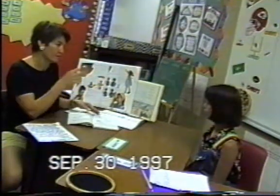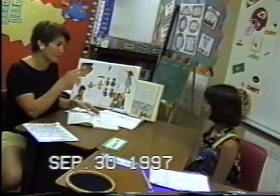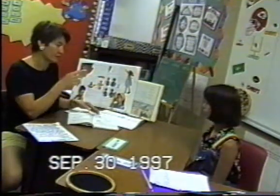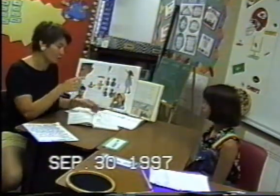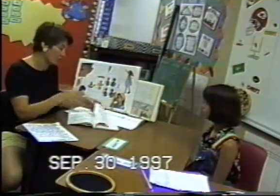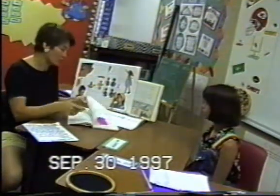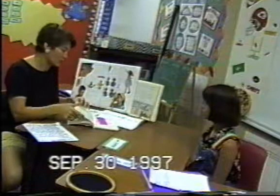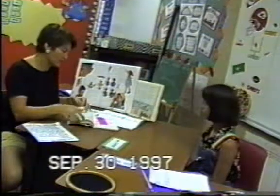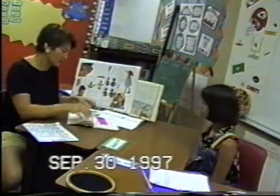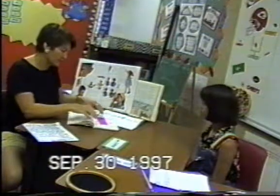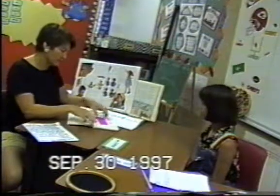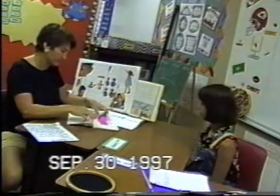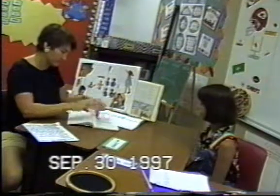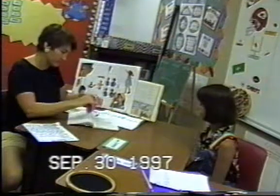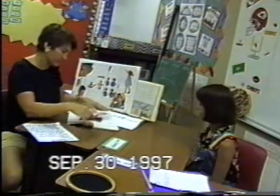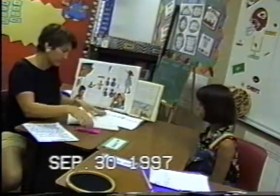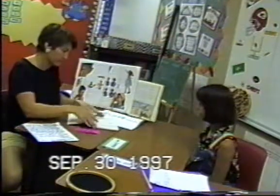Nose. Nose.